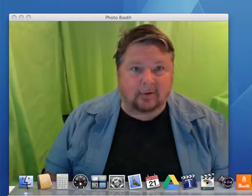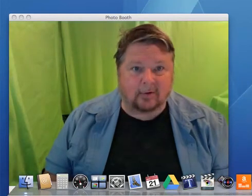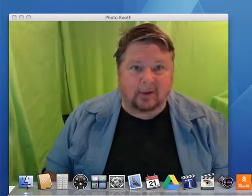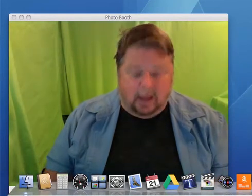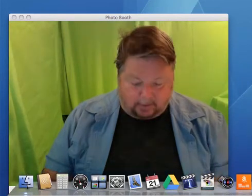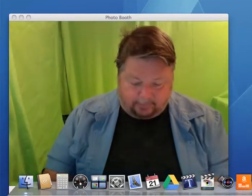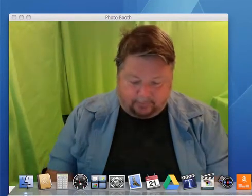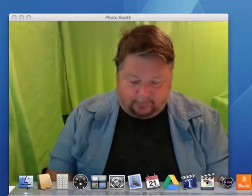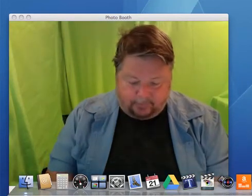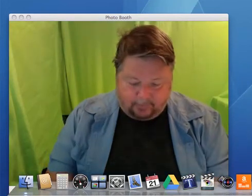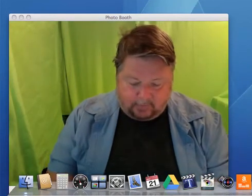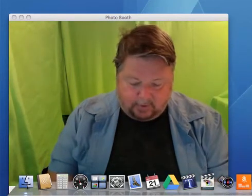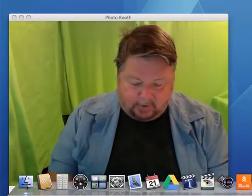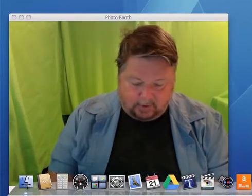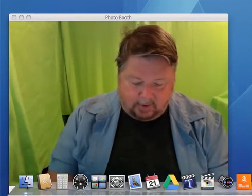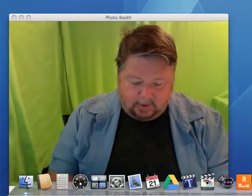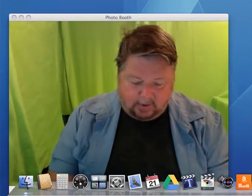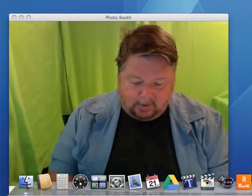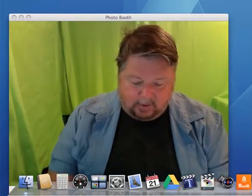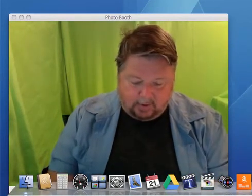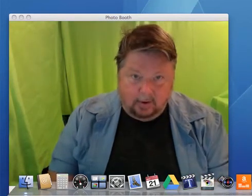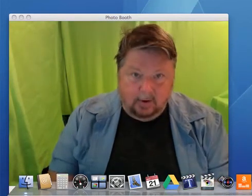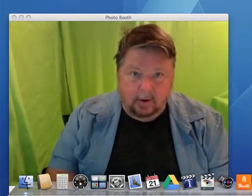Let's just look that up.